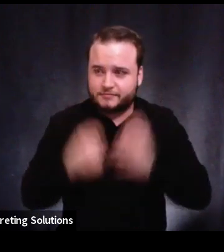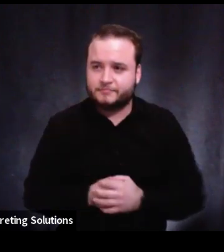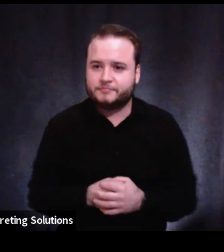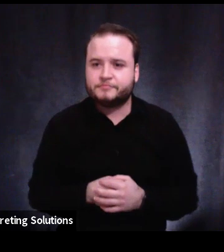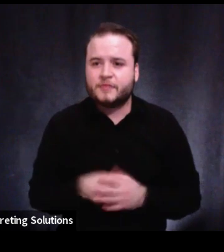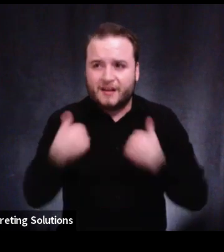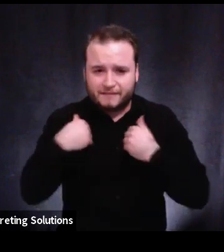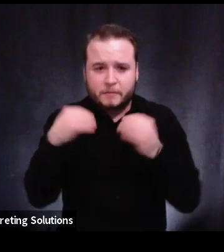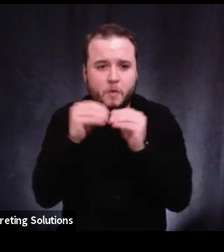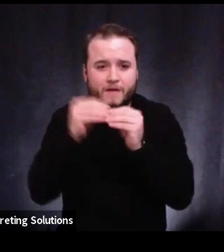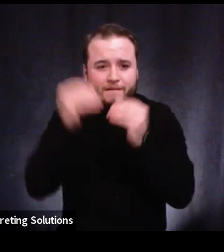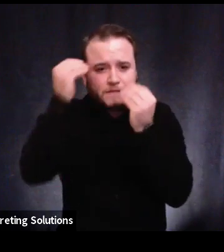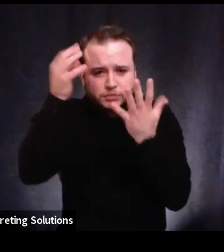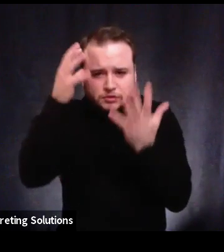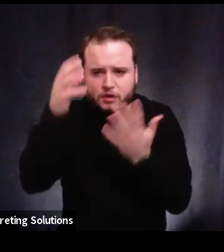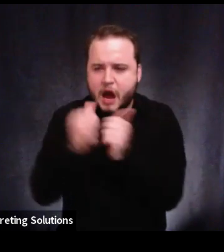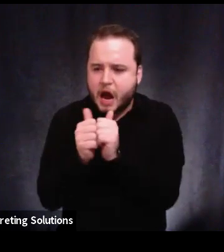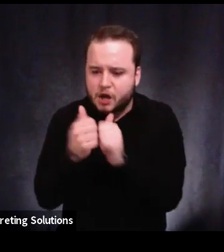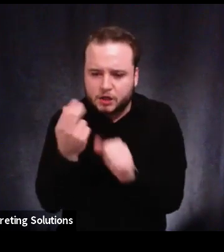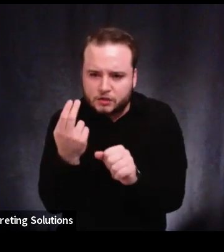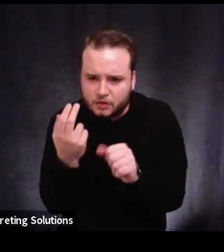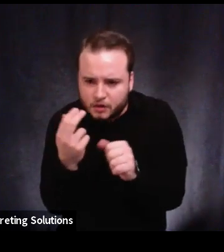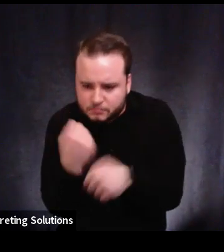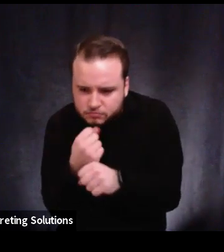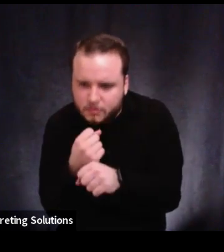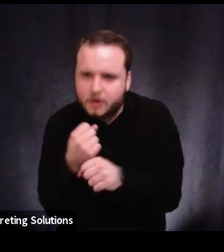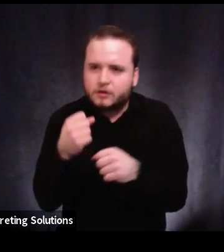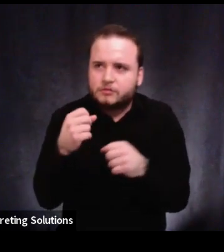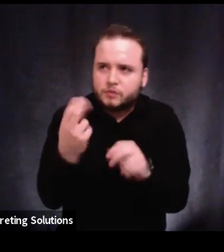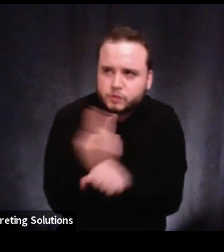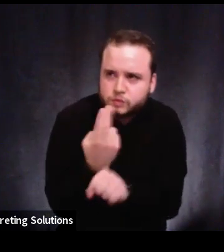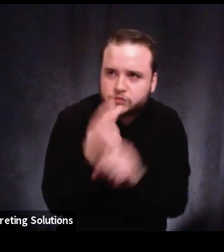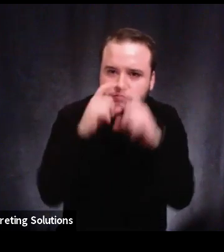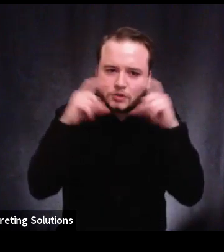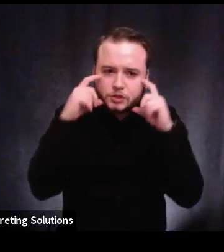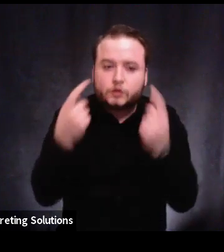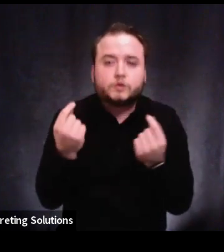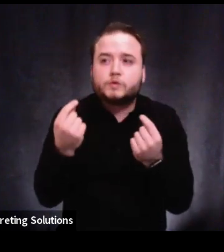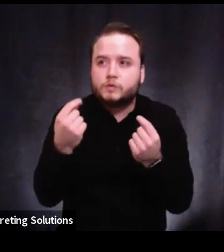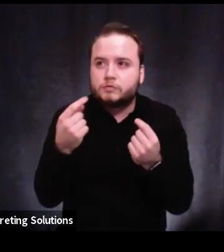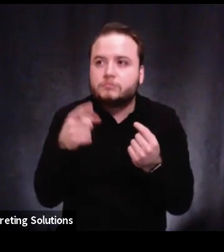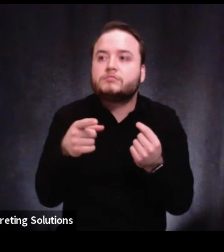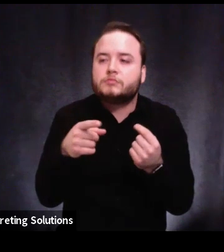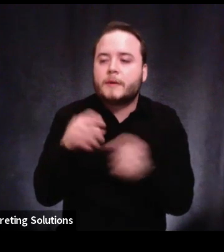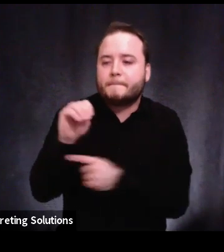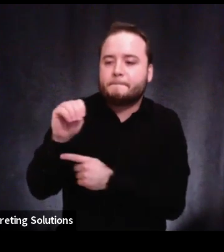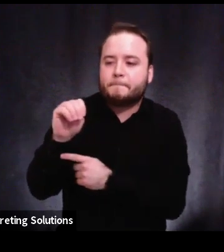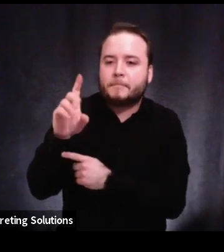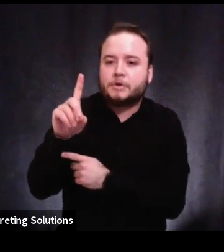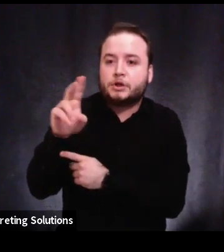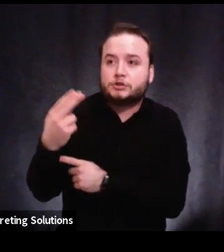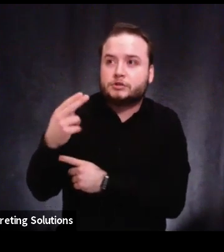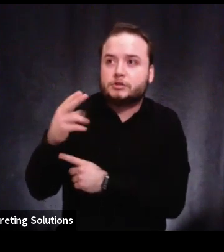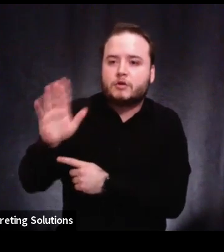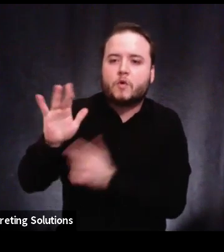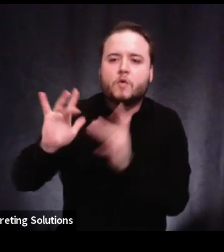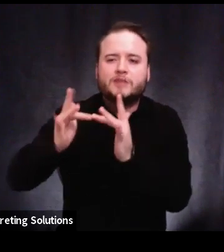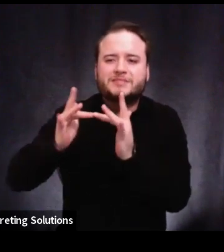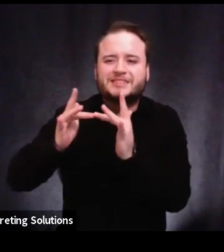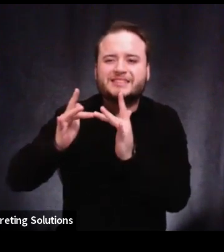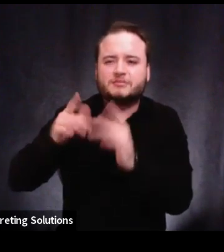are recommended, please go to the MDH website. There is a face mask icon on the right-hand side of the page.